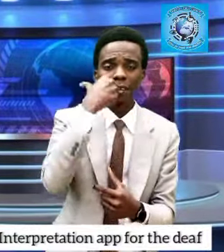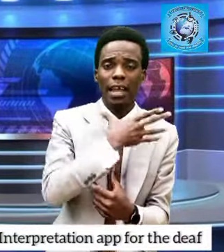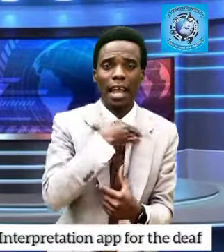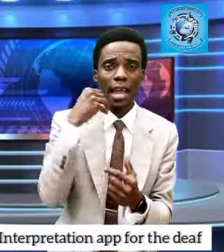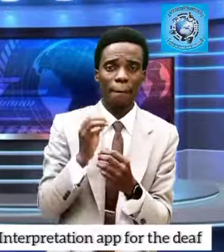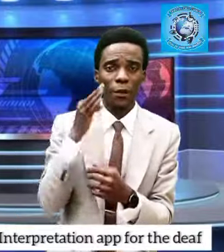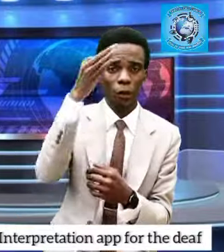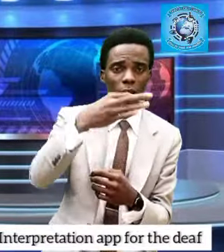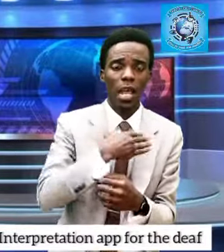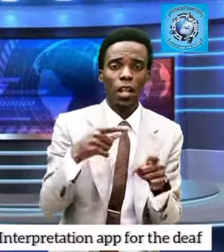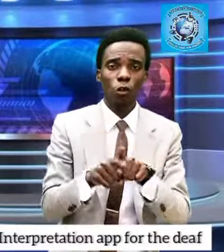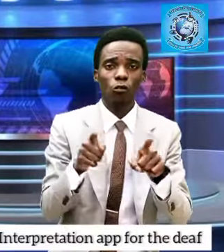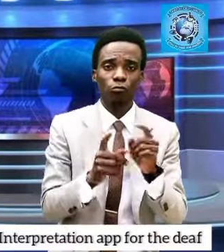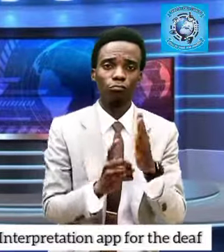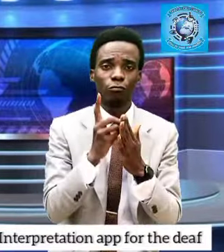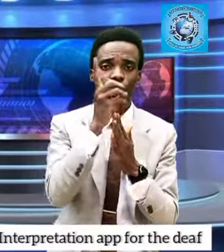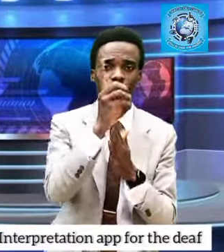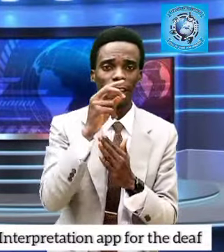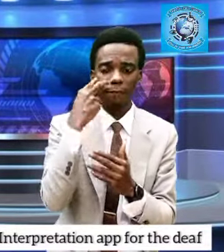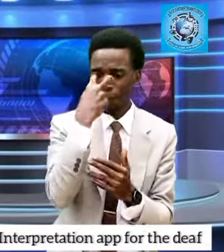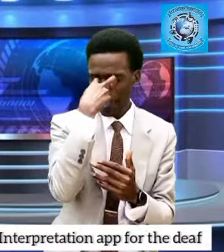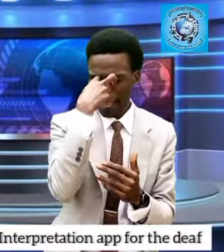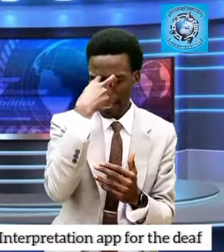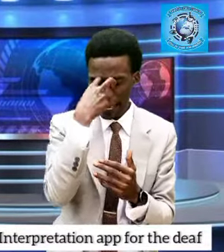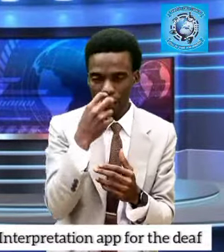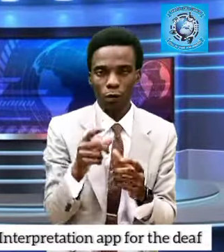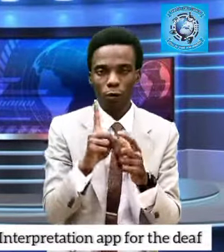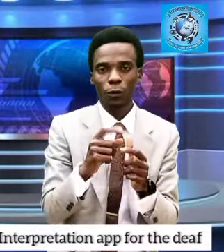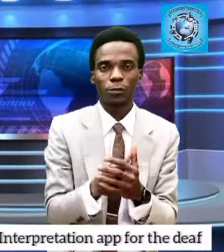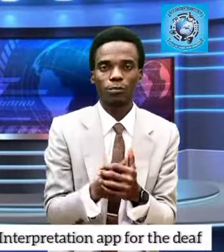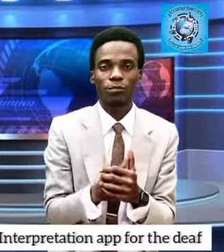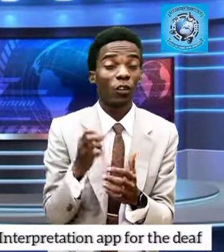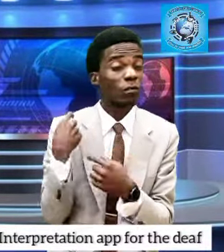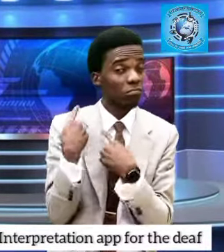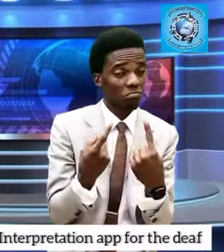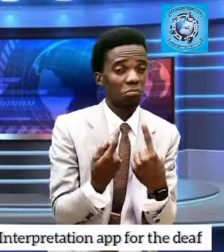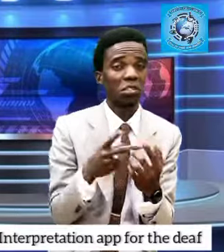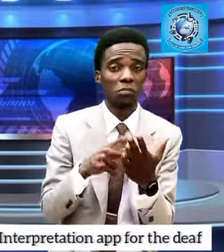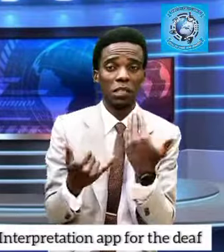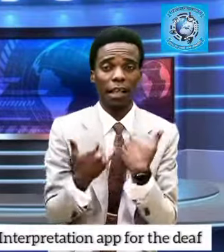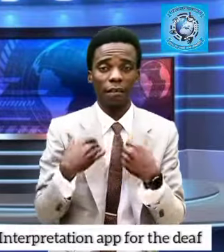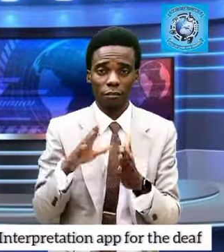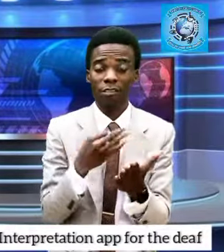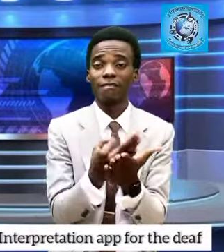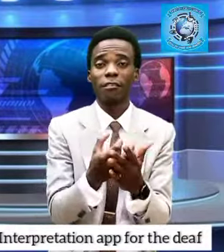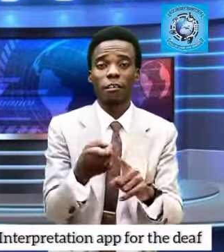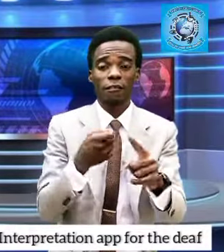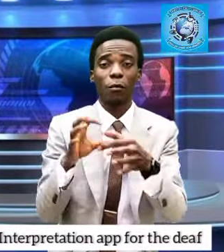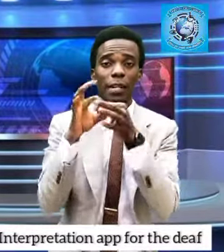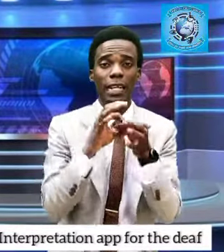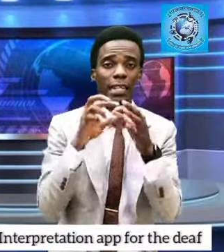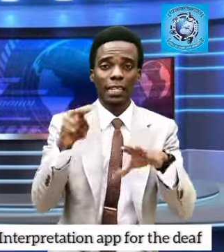a visually impaired model. So far, the project has gotten funds from the United Nations